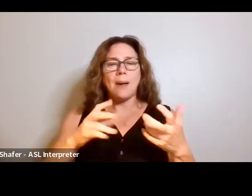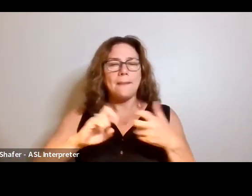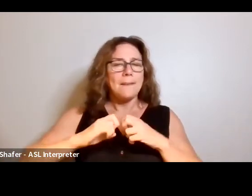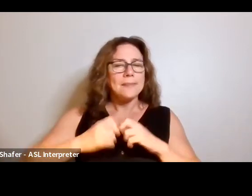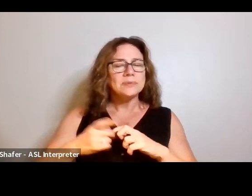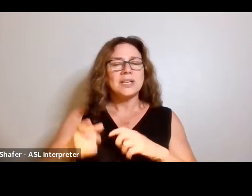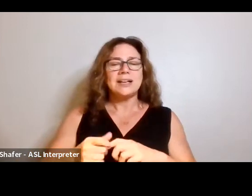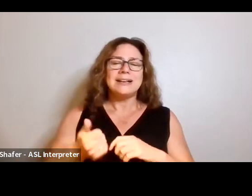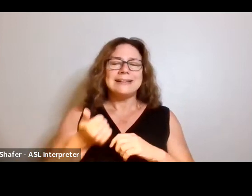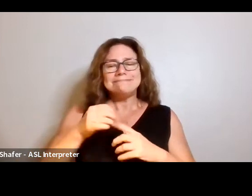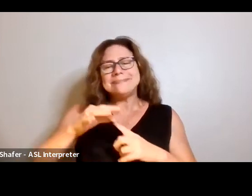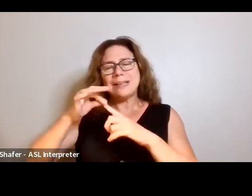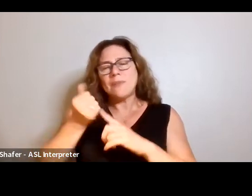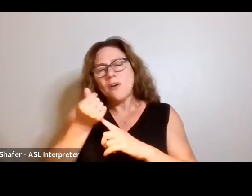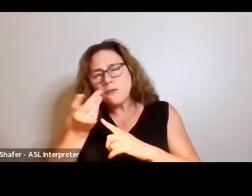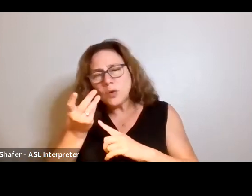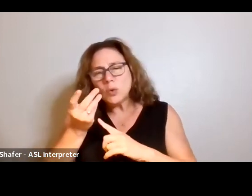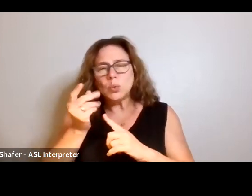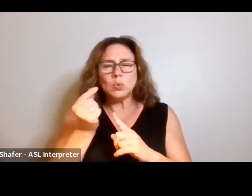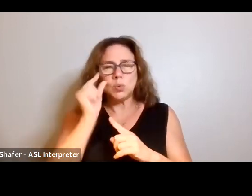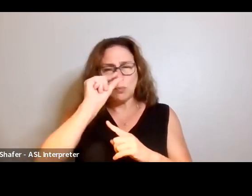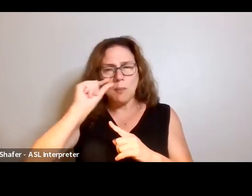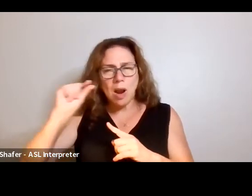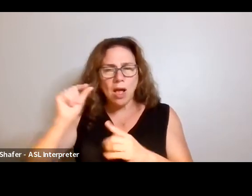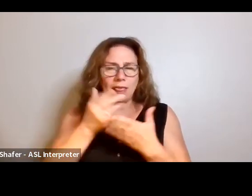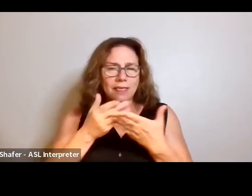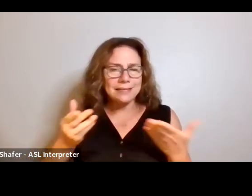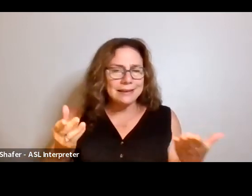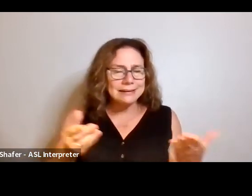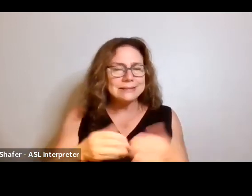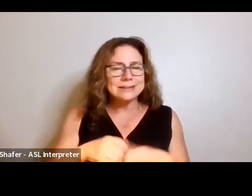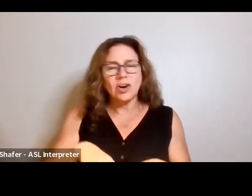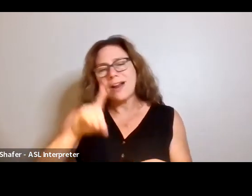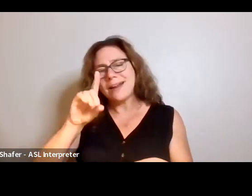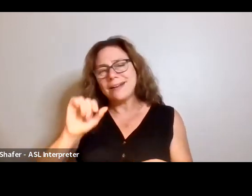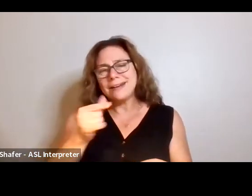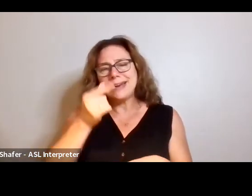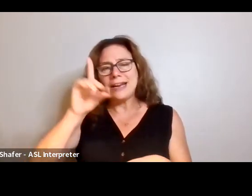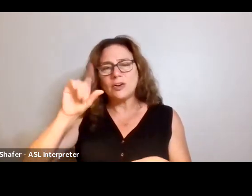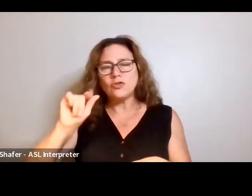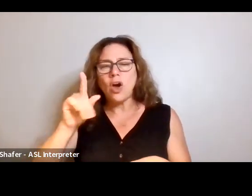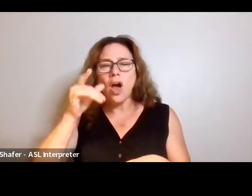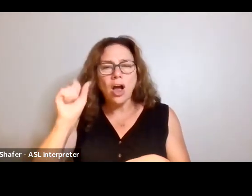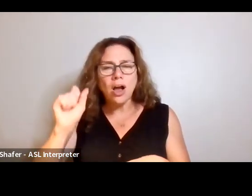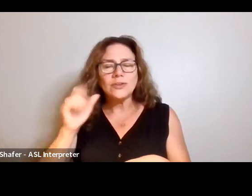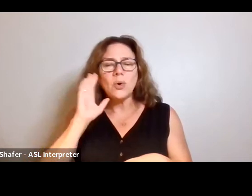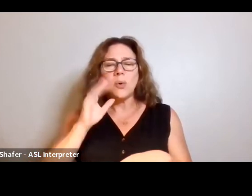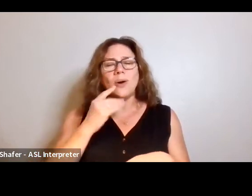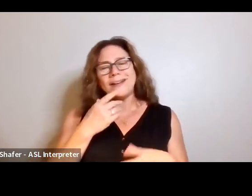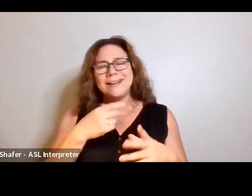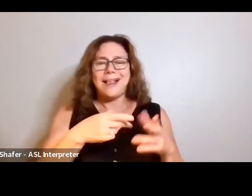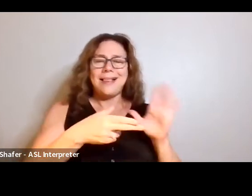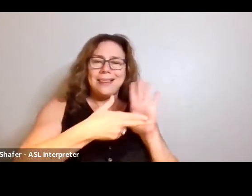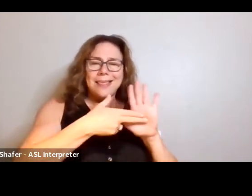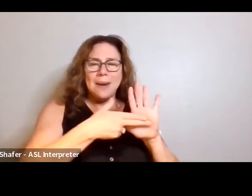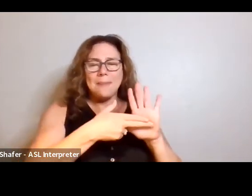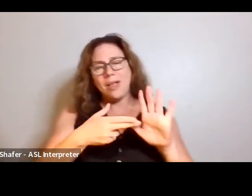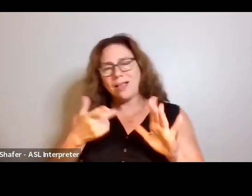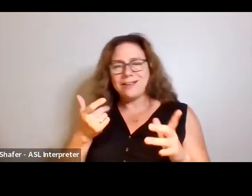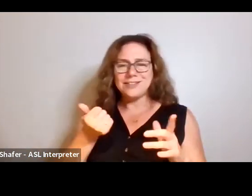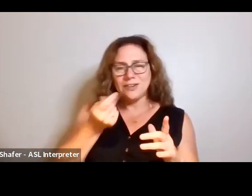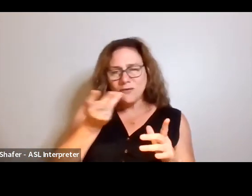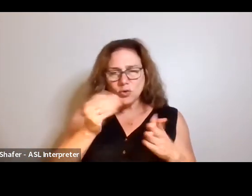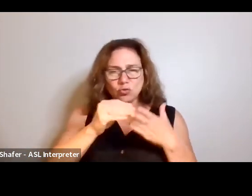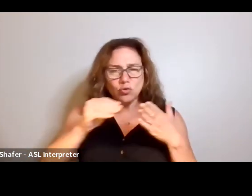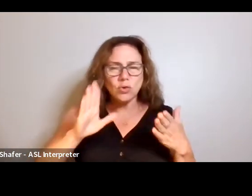of ding dongs, as Superintendent Bookett would call our special students that we are going to champion